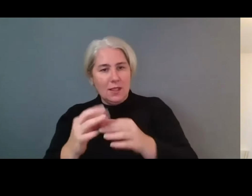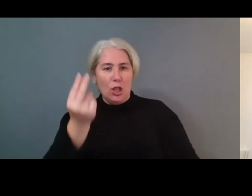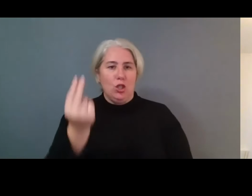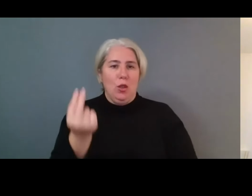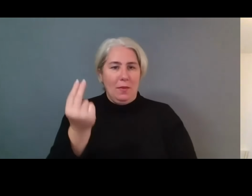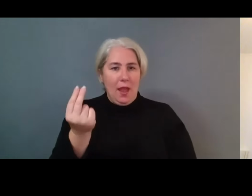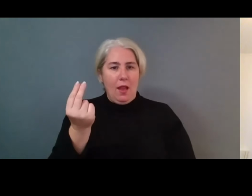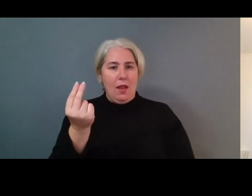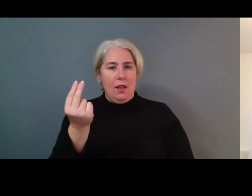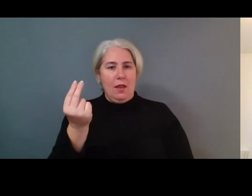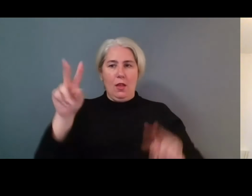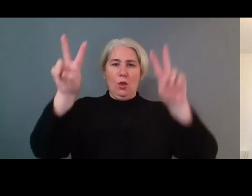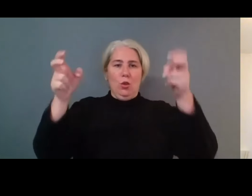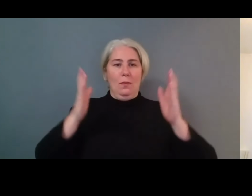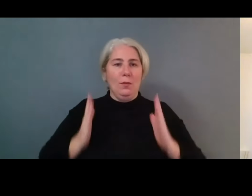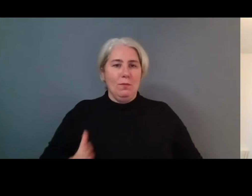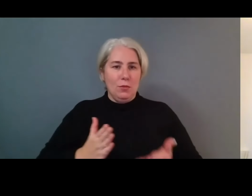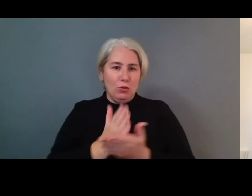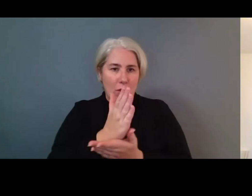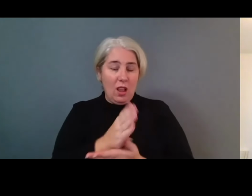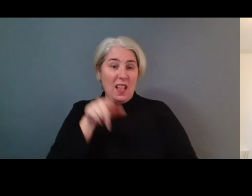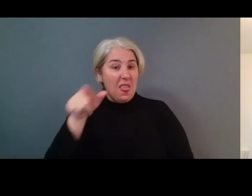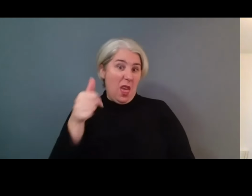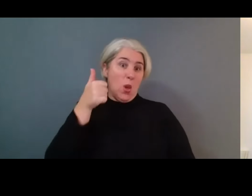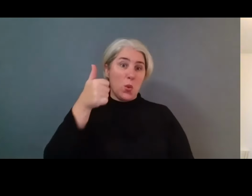because in this way we can follow